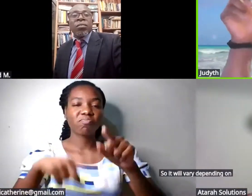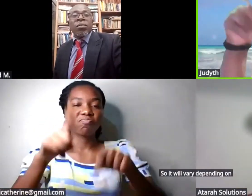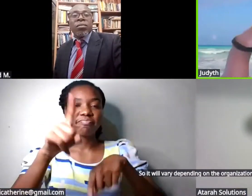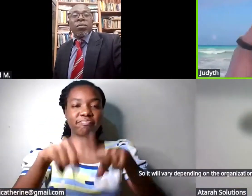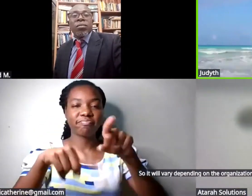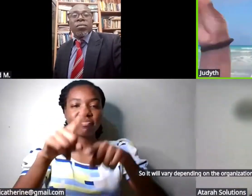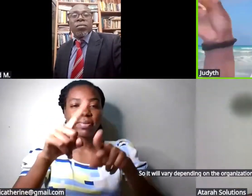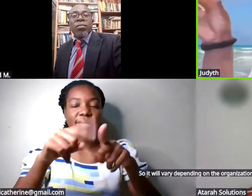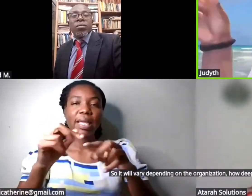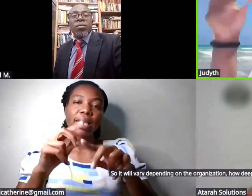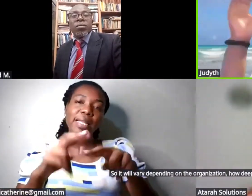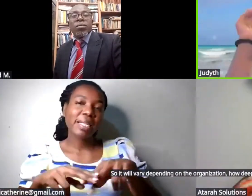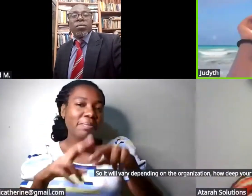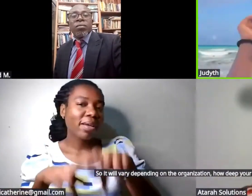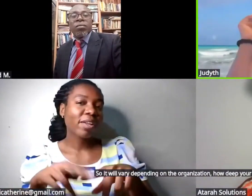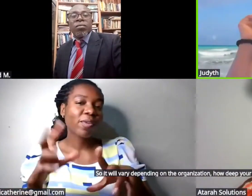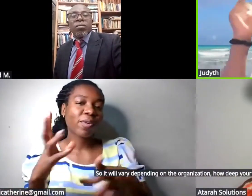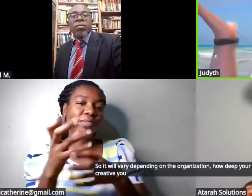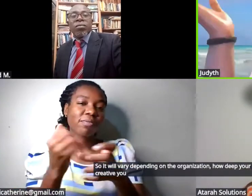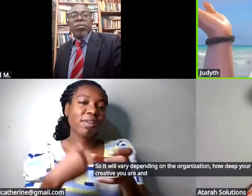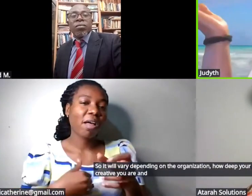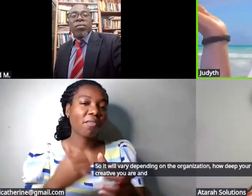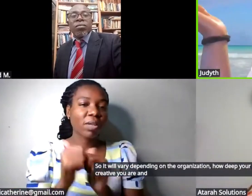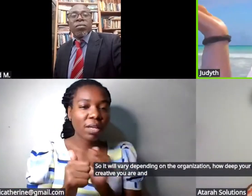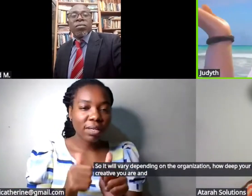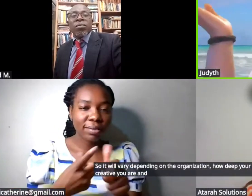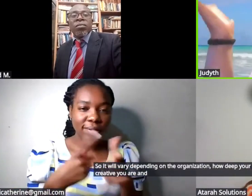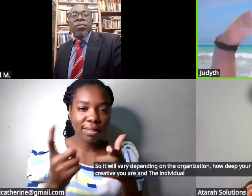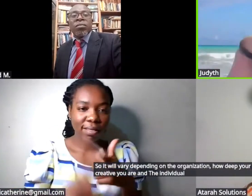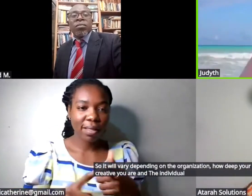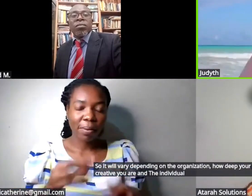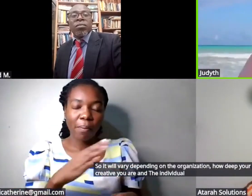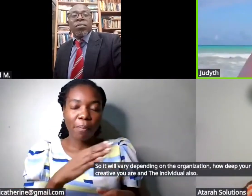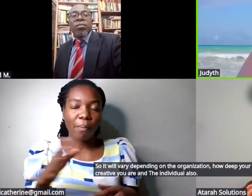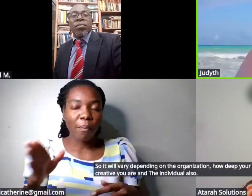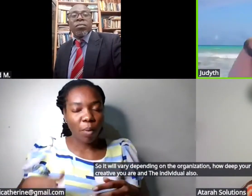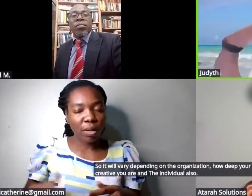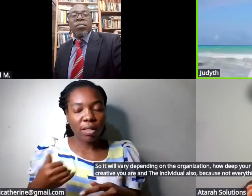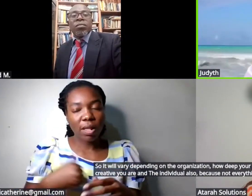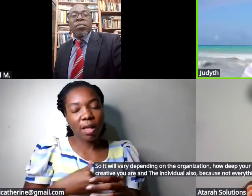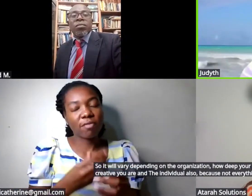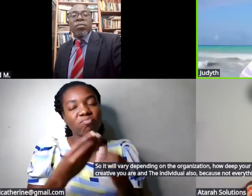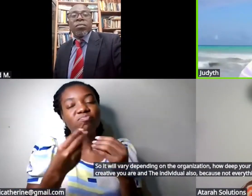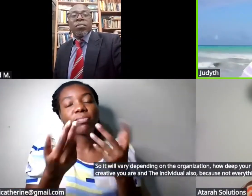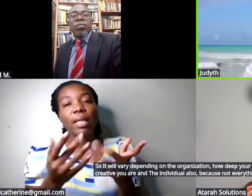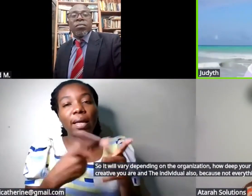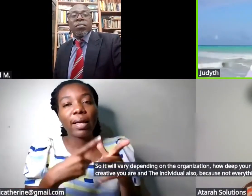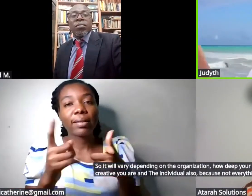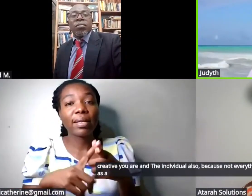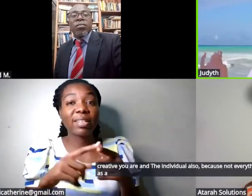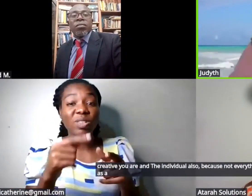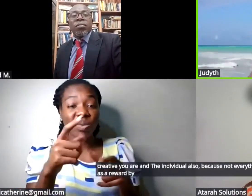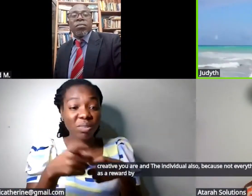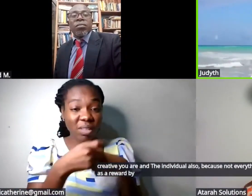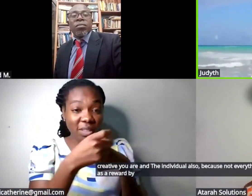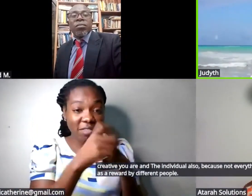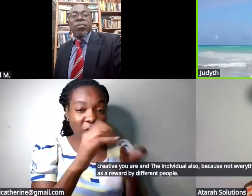your pockets are, how creative you are, and the individual also, because not everything will be seen as a reward by different